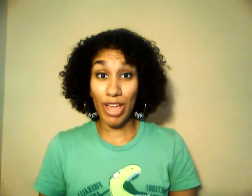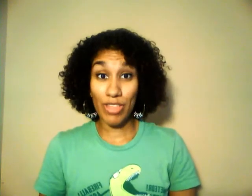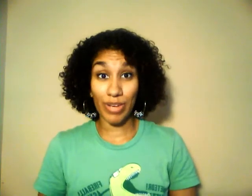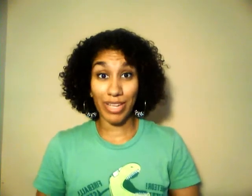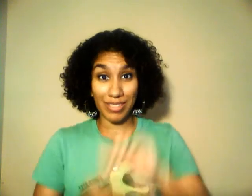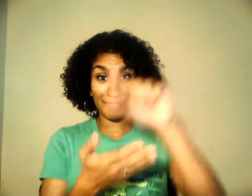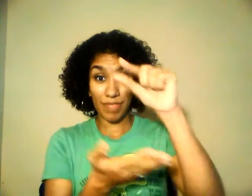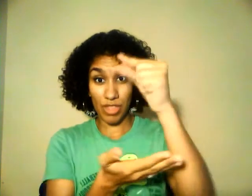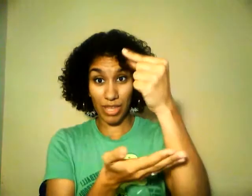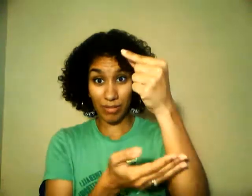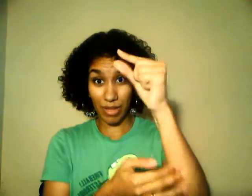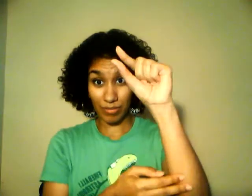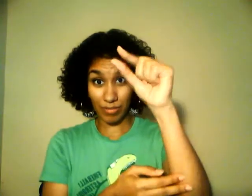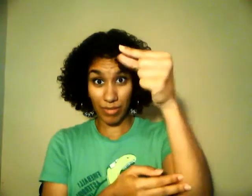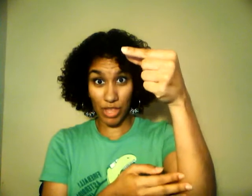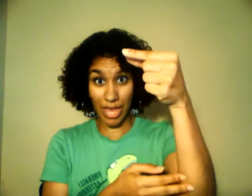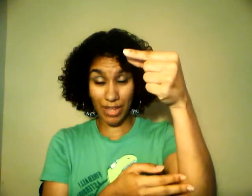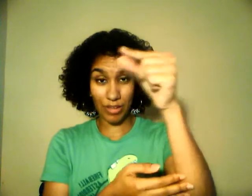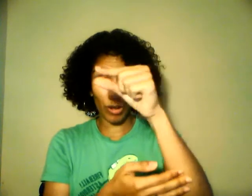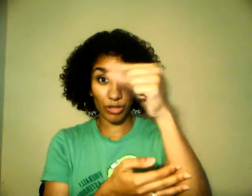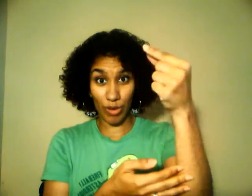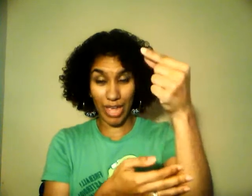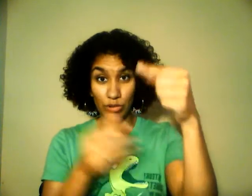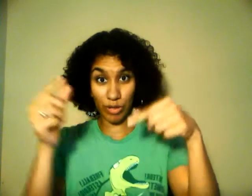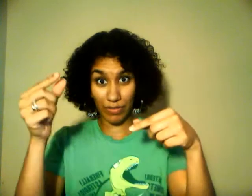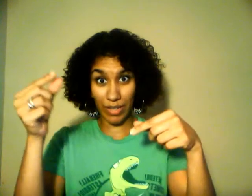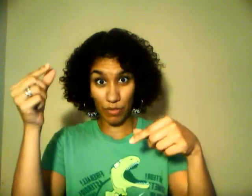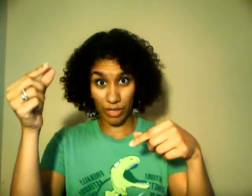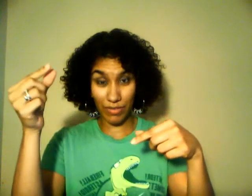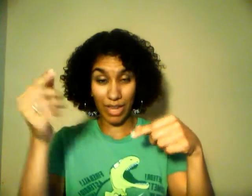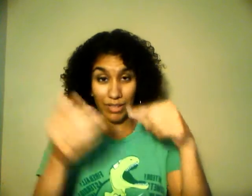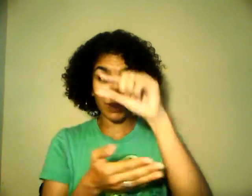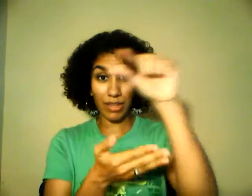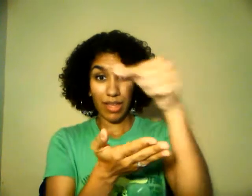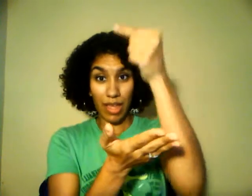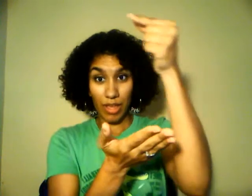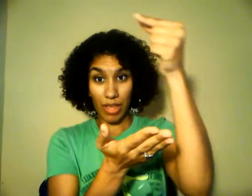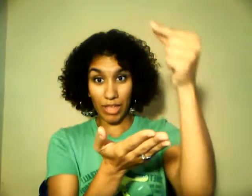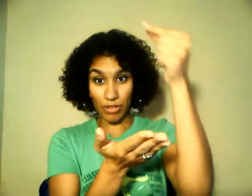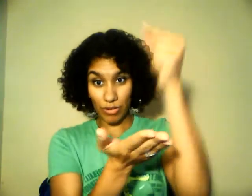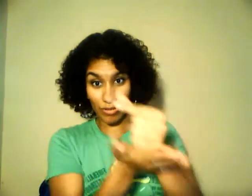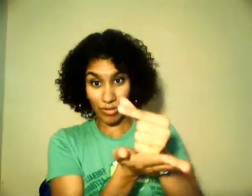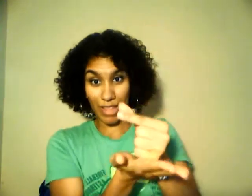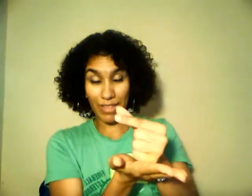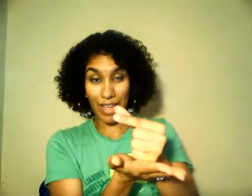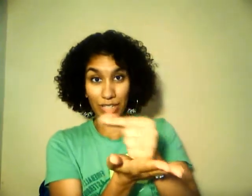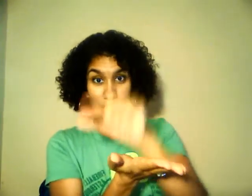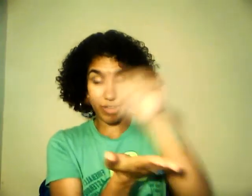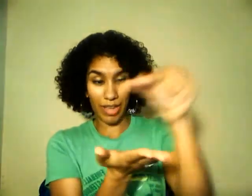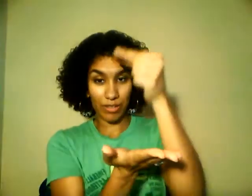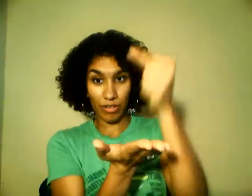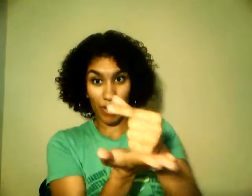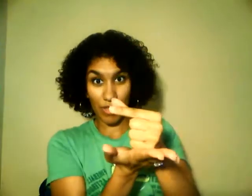Graduate. G. A G hand on your right hand or your left hand if you're left handed. In a circle and down into your hand. Graduate.